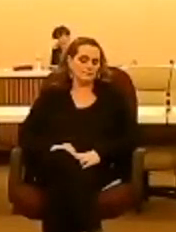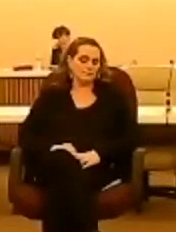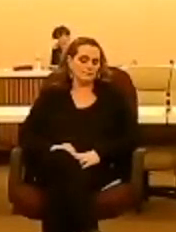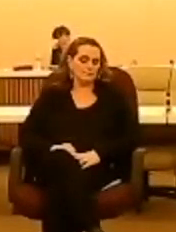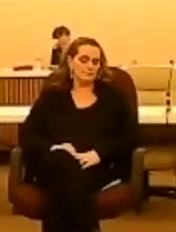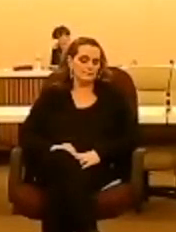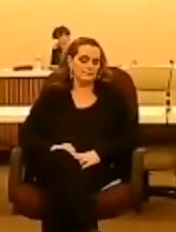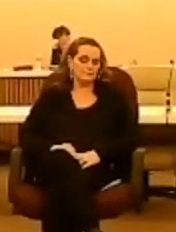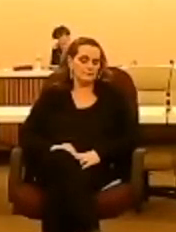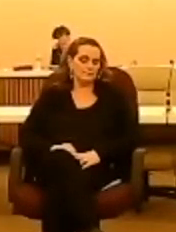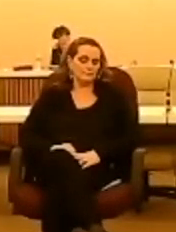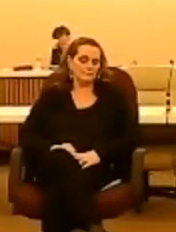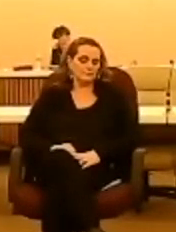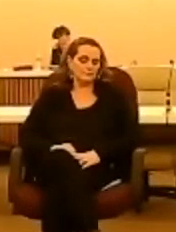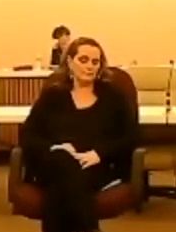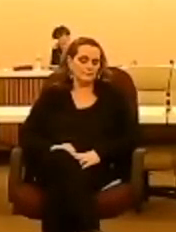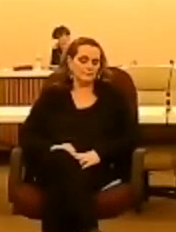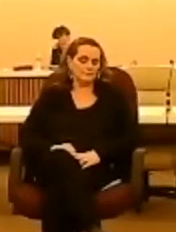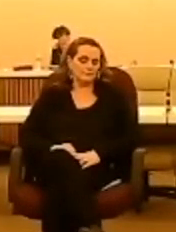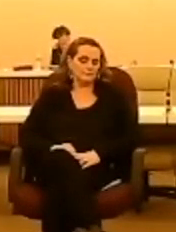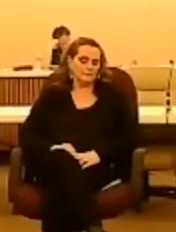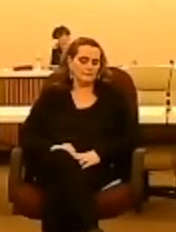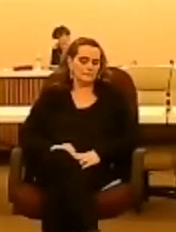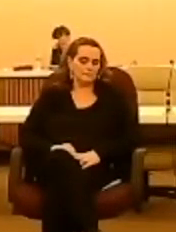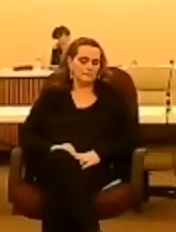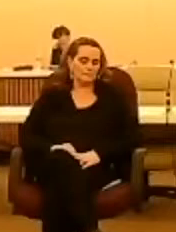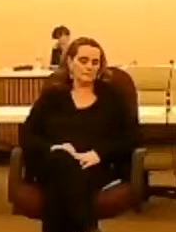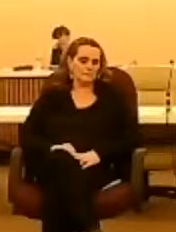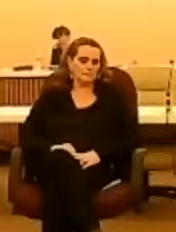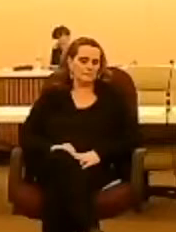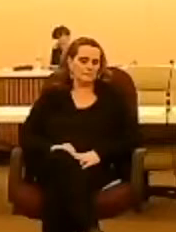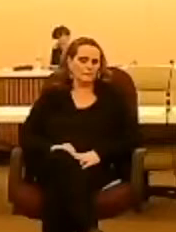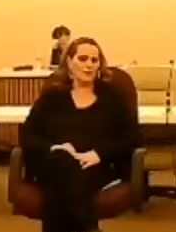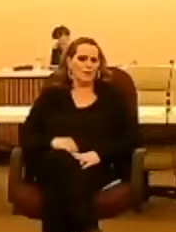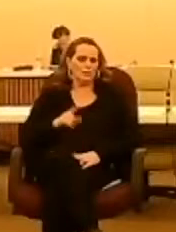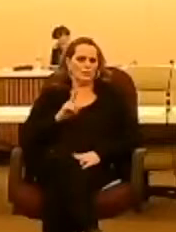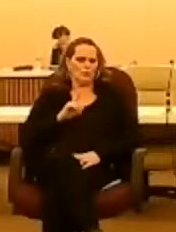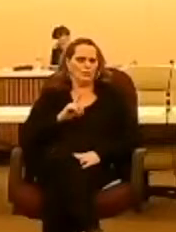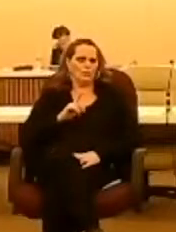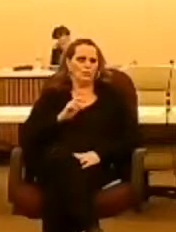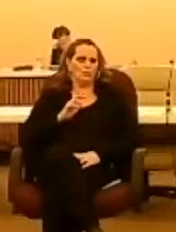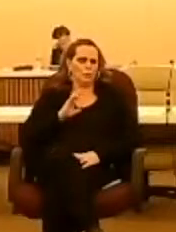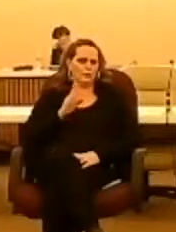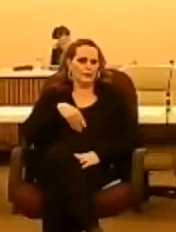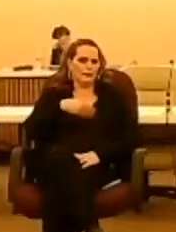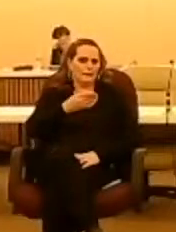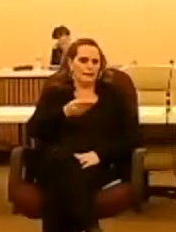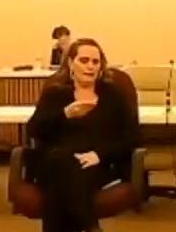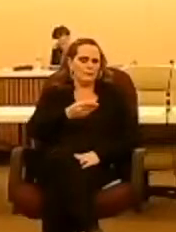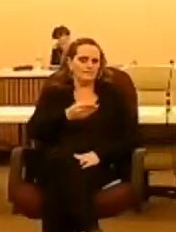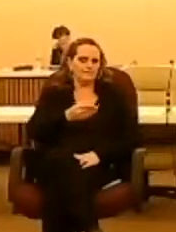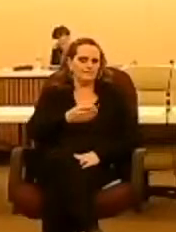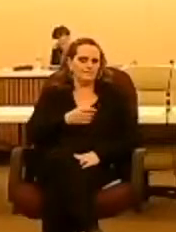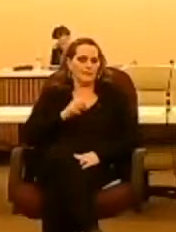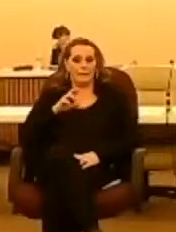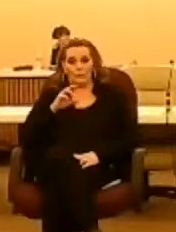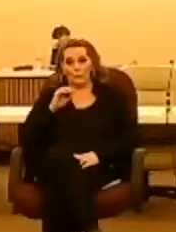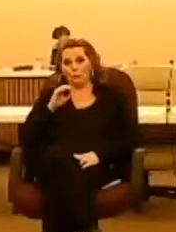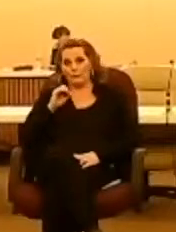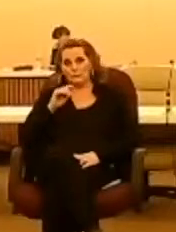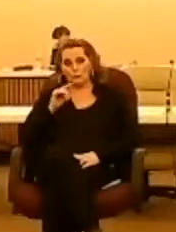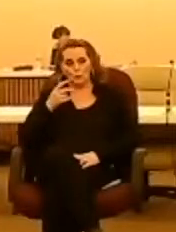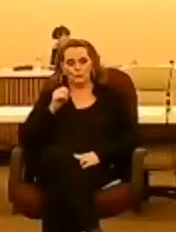I reading? It says to award the bid, and then in the resolution, it says authorize